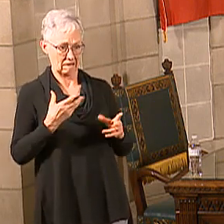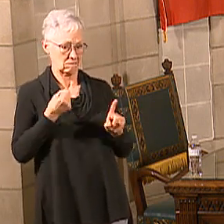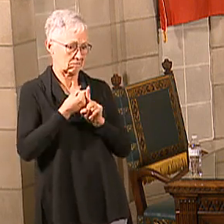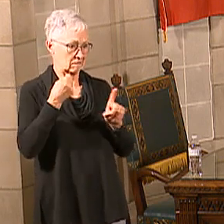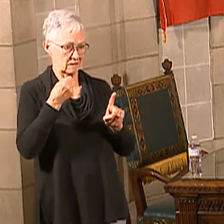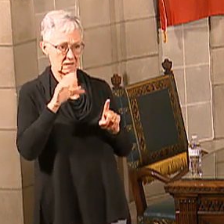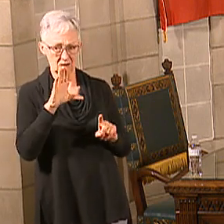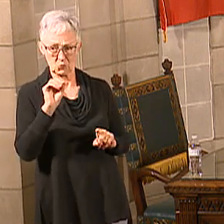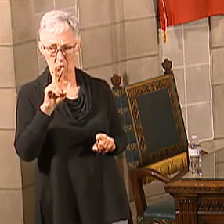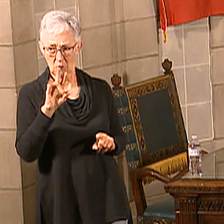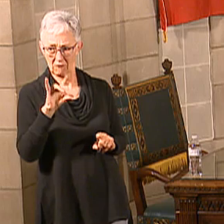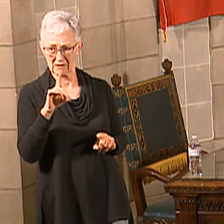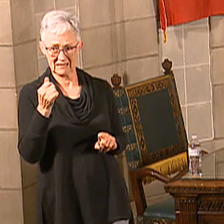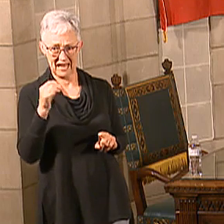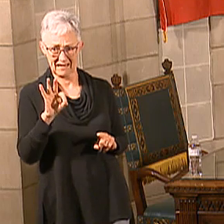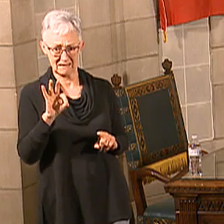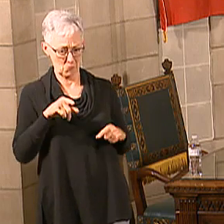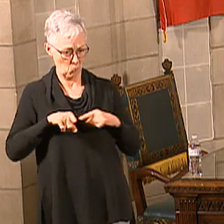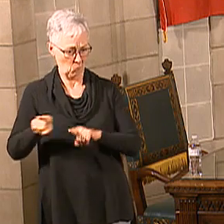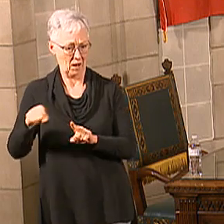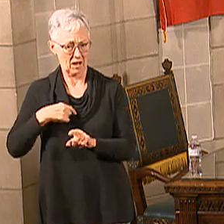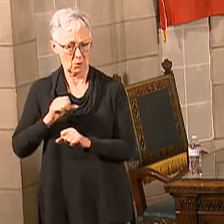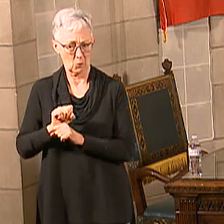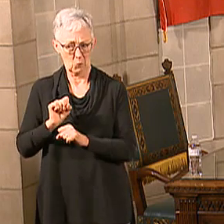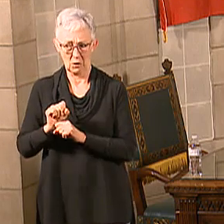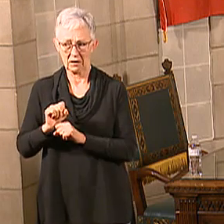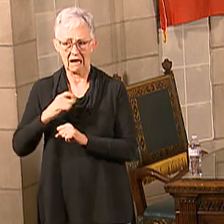follow the directives of your local health